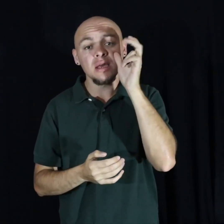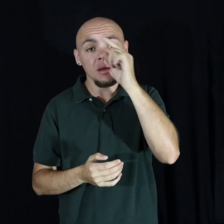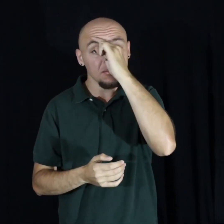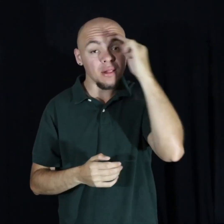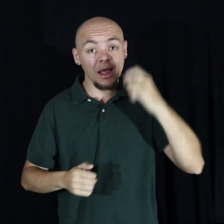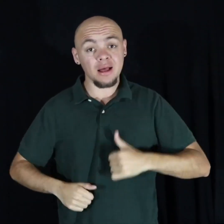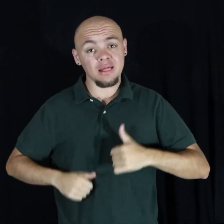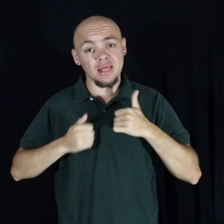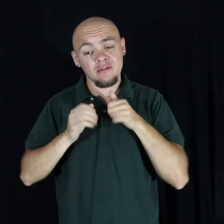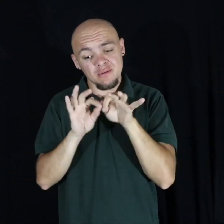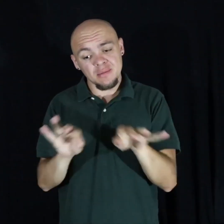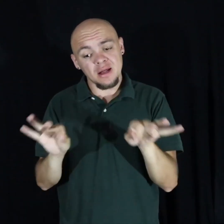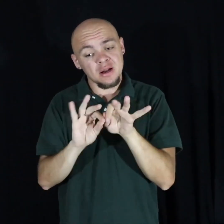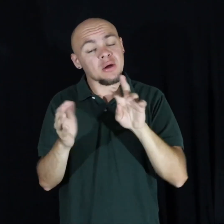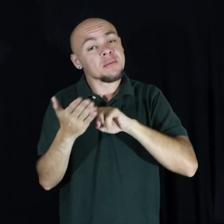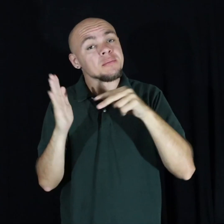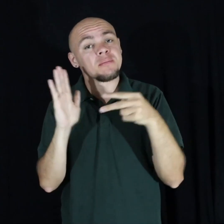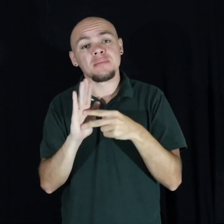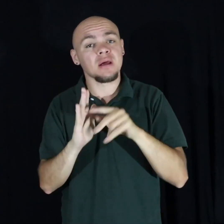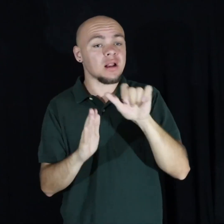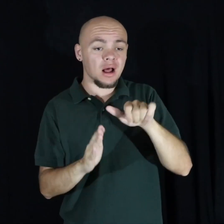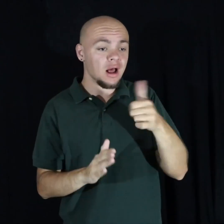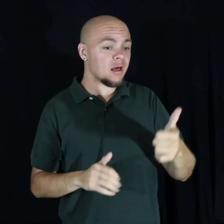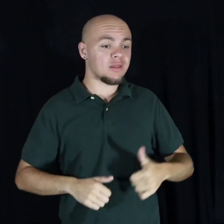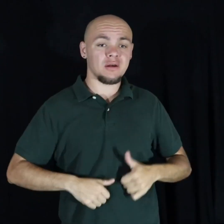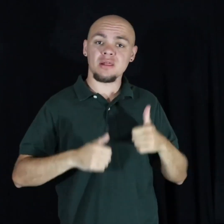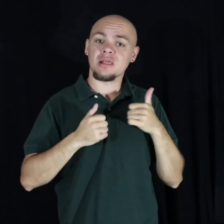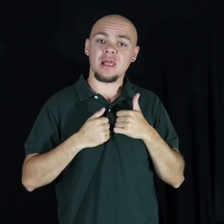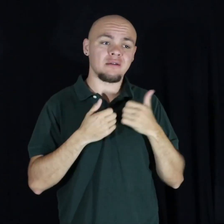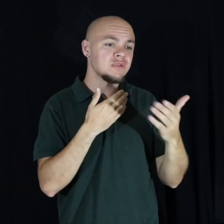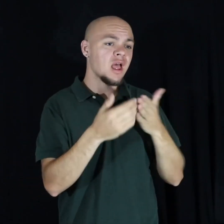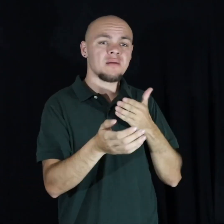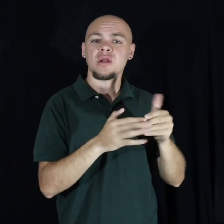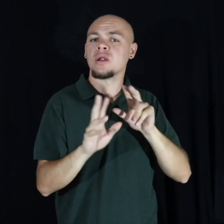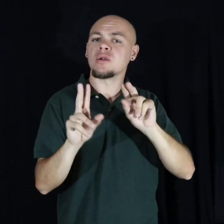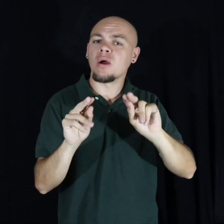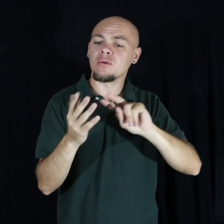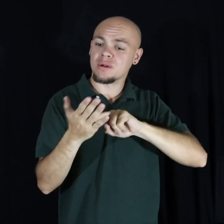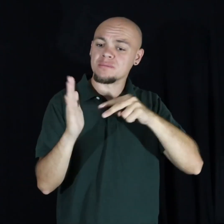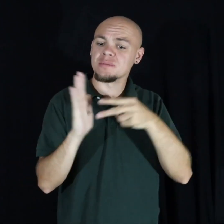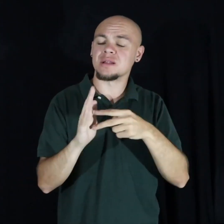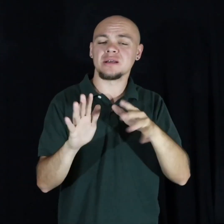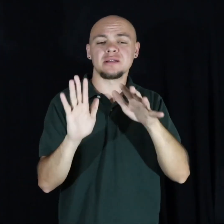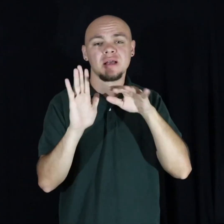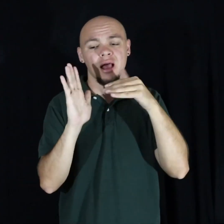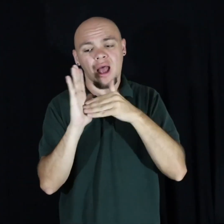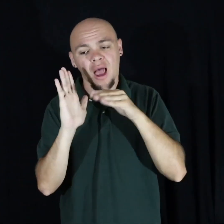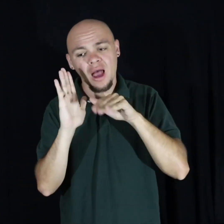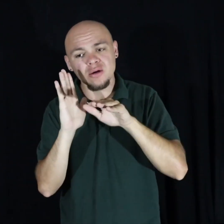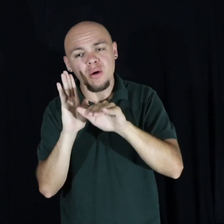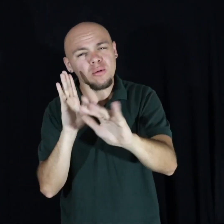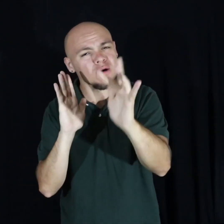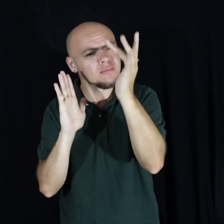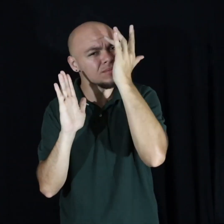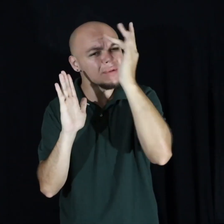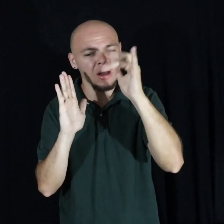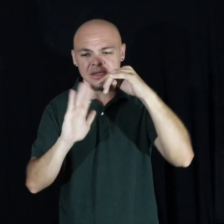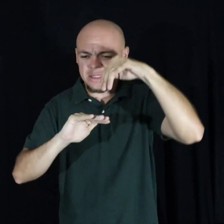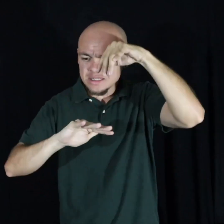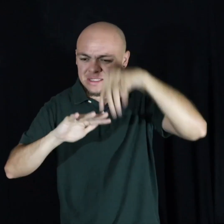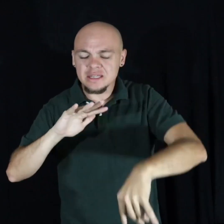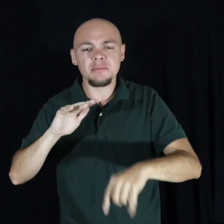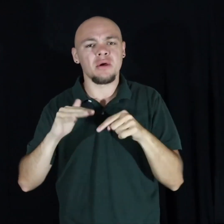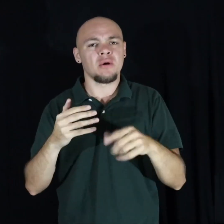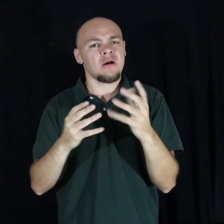Matter, this does not mean that other lives do not. All that it is an echo of brilliance, so coarse that a thick